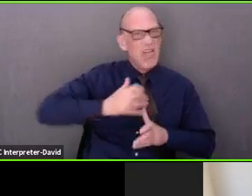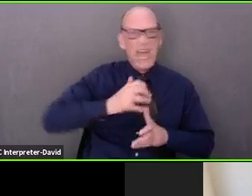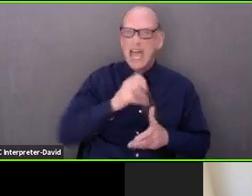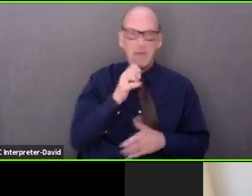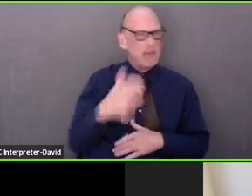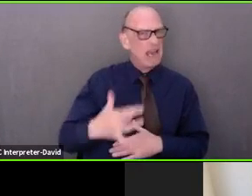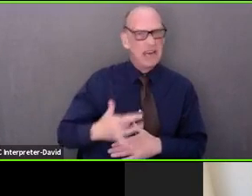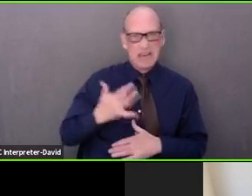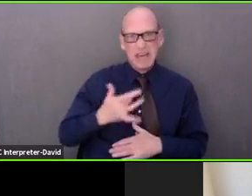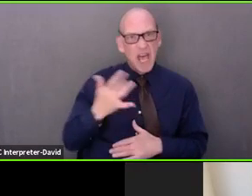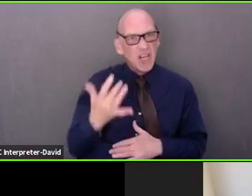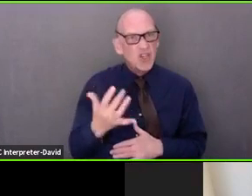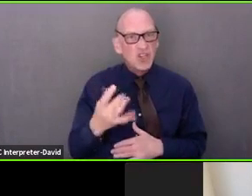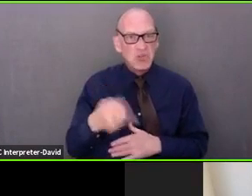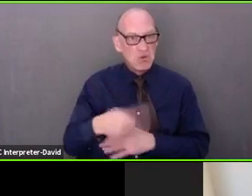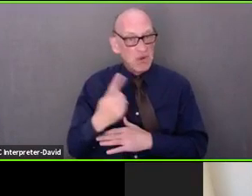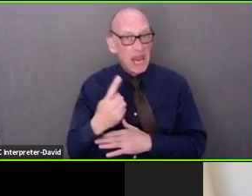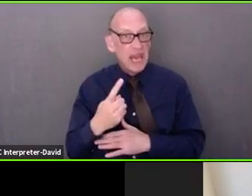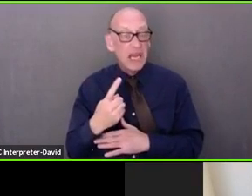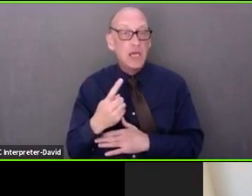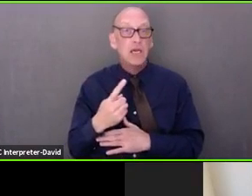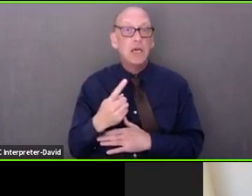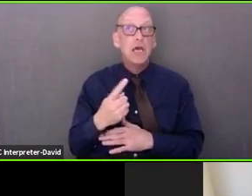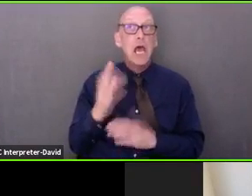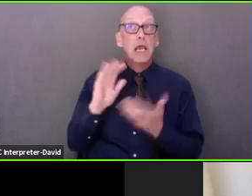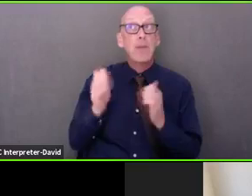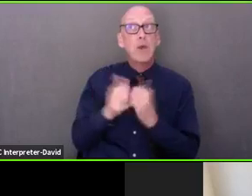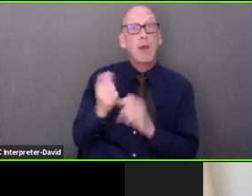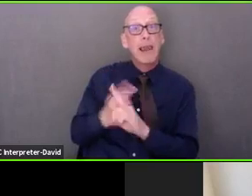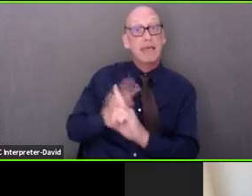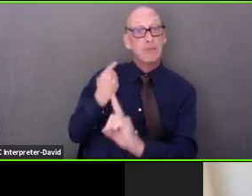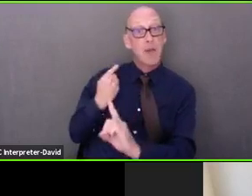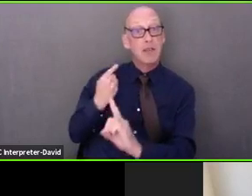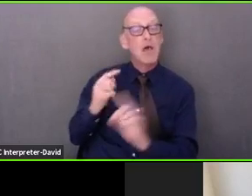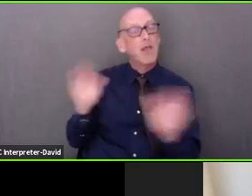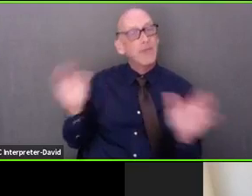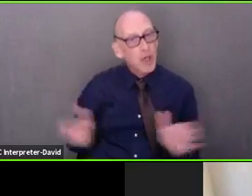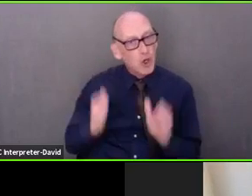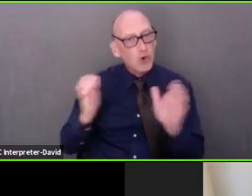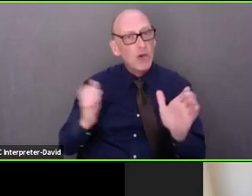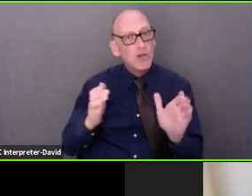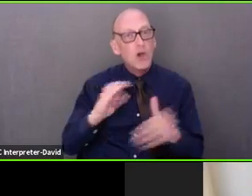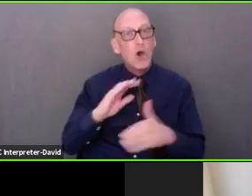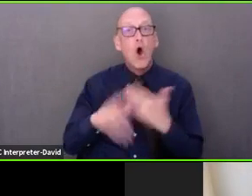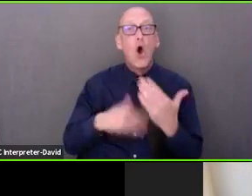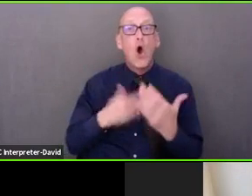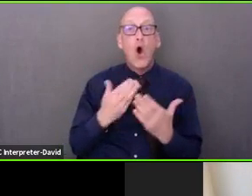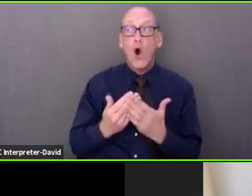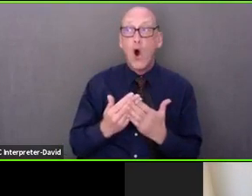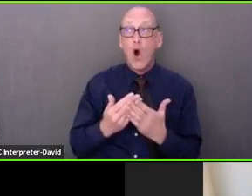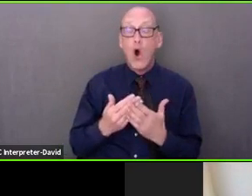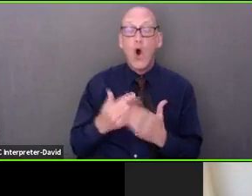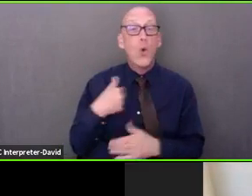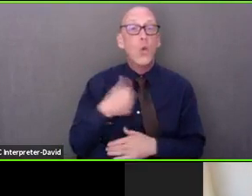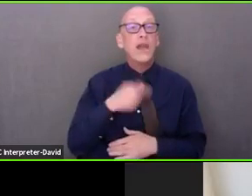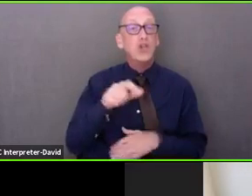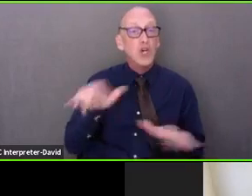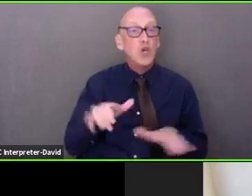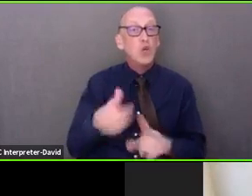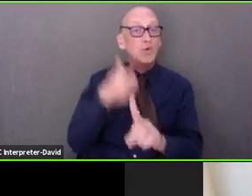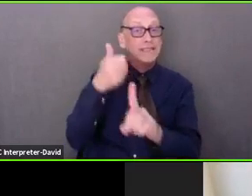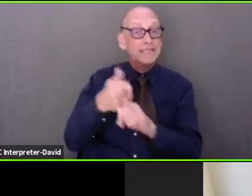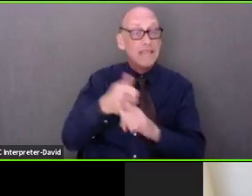abnormal today compared to last month. The encouragement is that all women should be doing self-breast